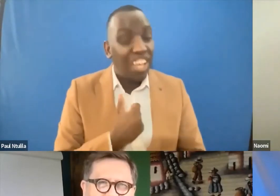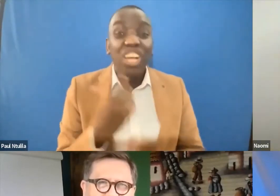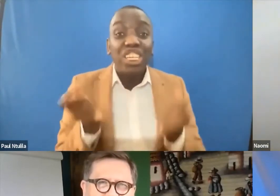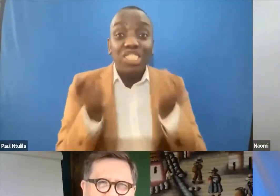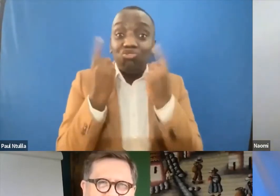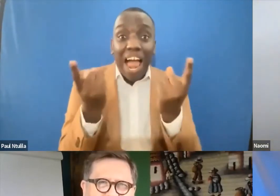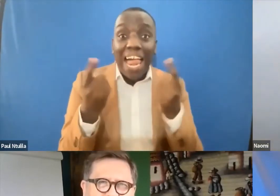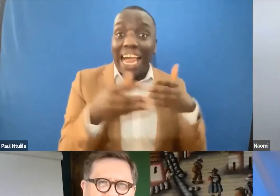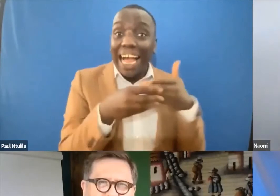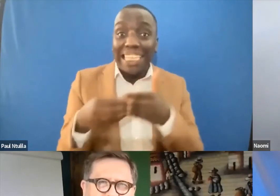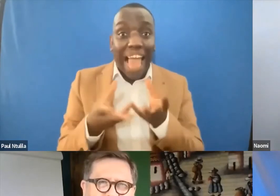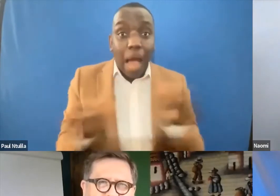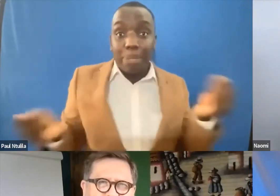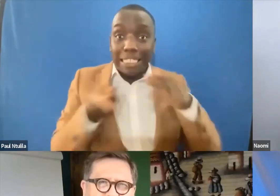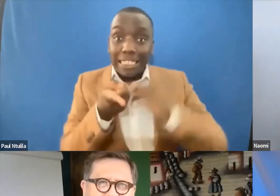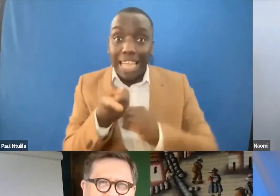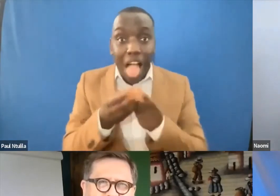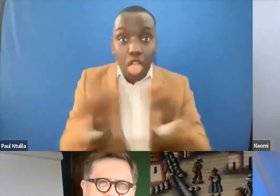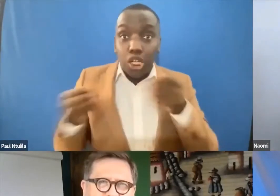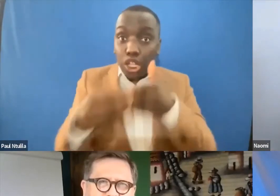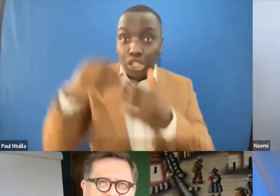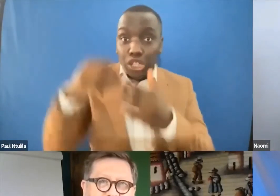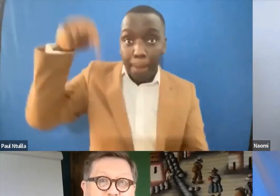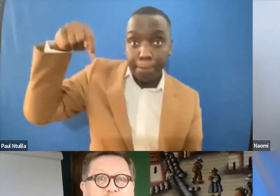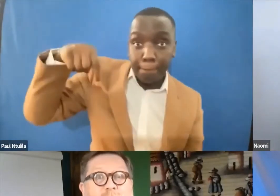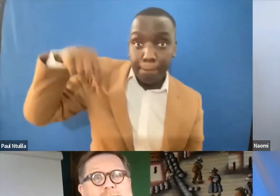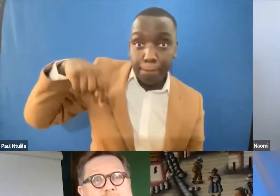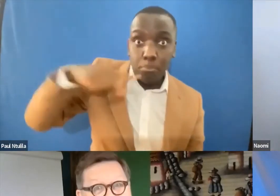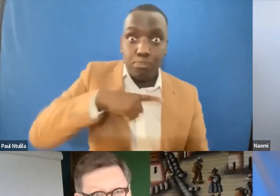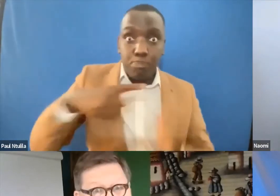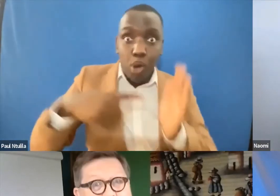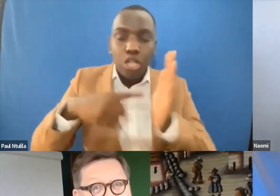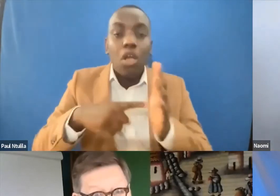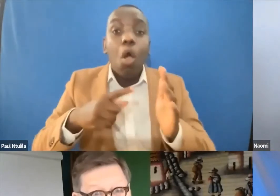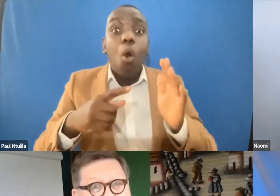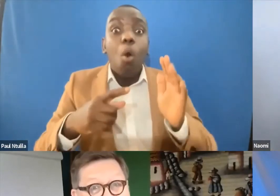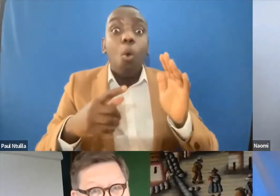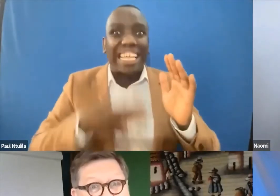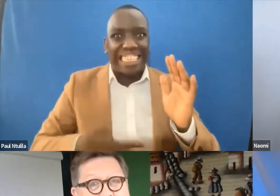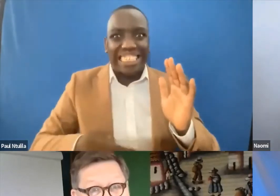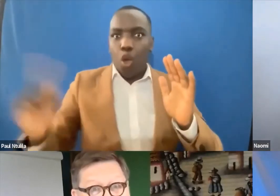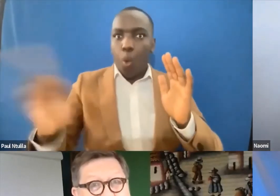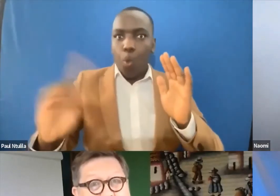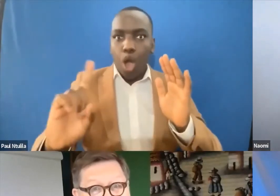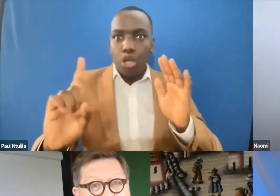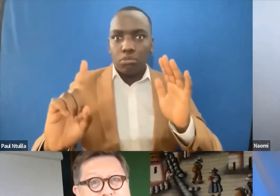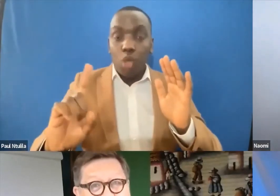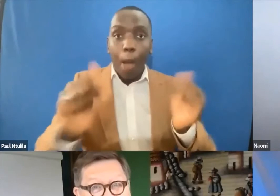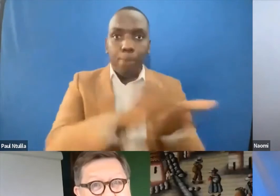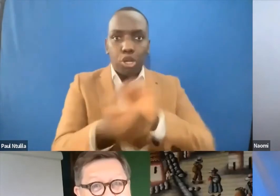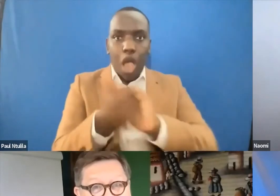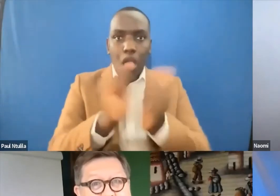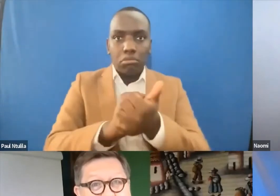And the impact that Black Lives Matter has had on myself. And I think there are gaps in our leadership.